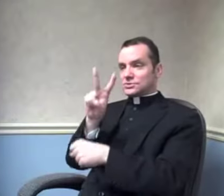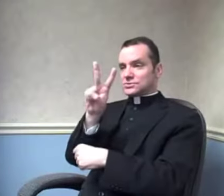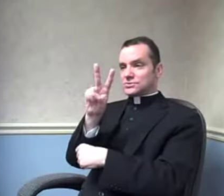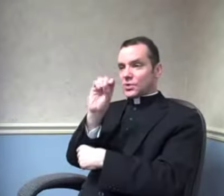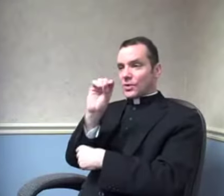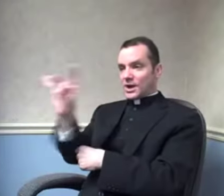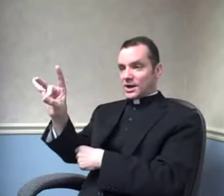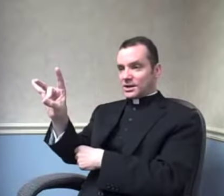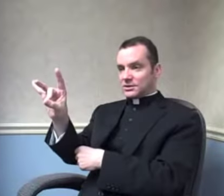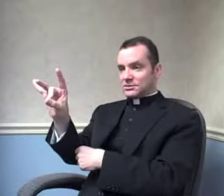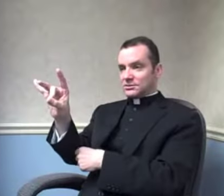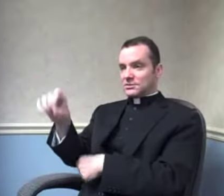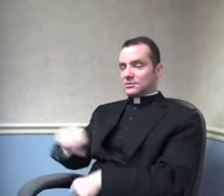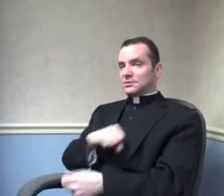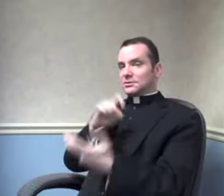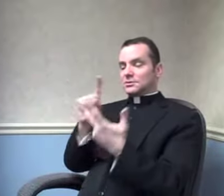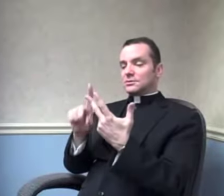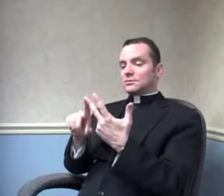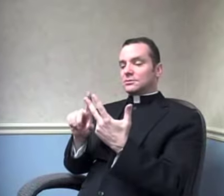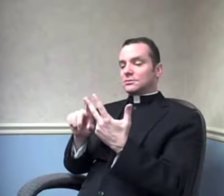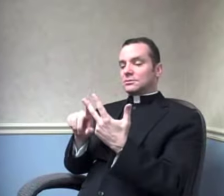That was back in 2008.